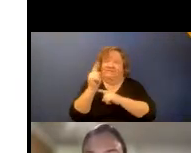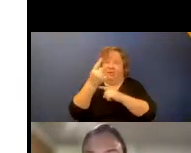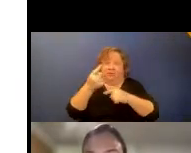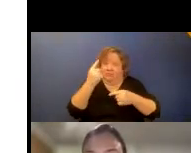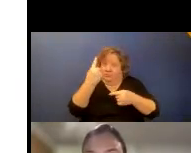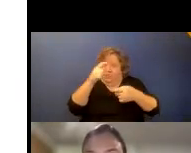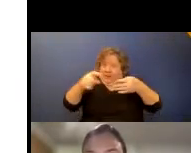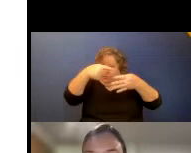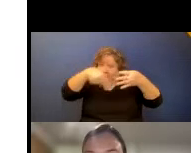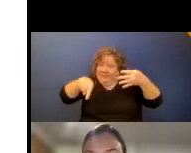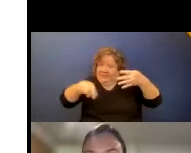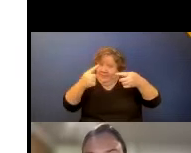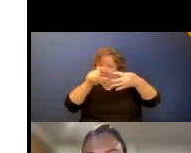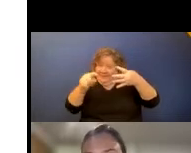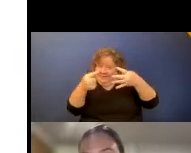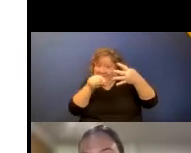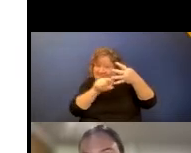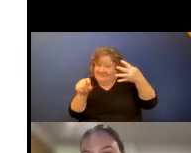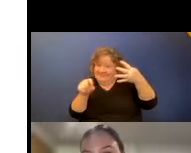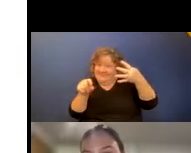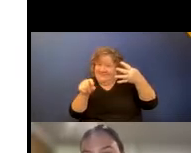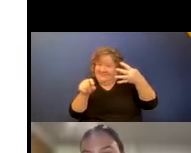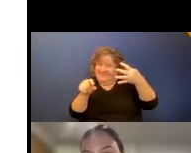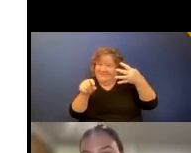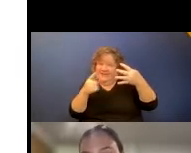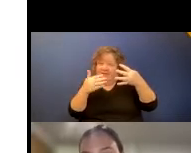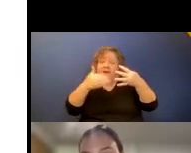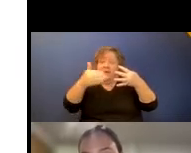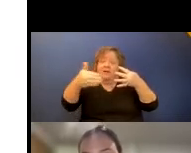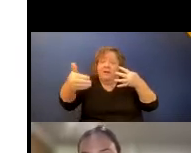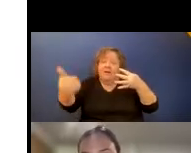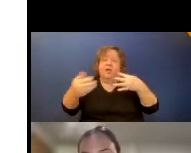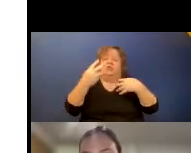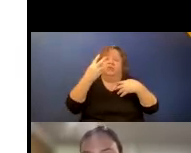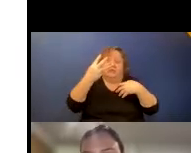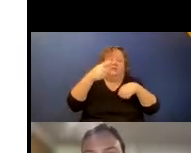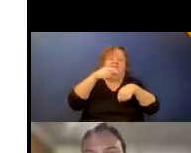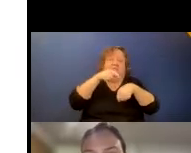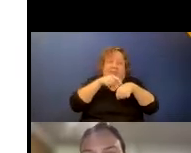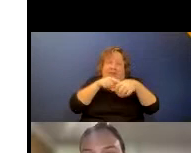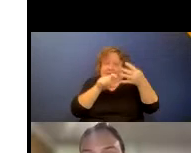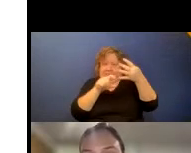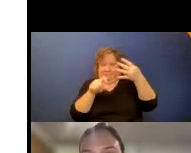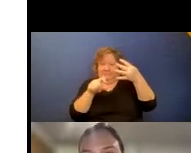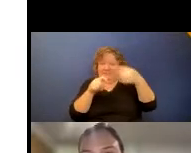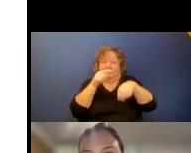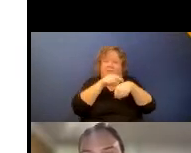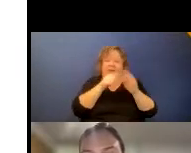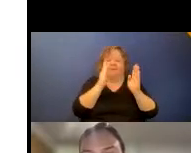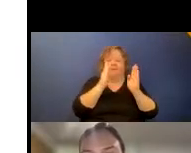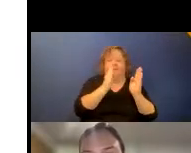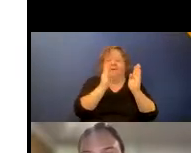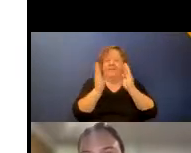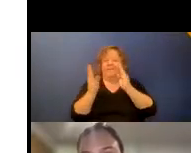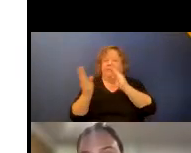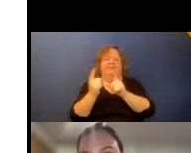zones. So register your interest using the Google form link that Sarah has just dropped in the chat, and let us know, and